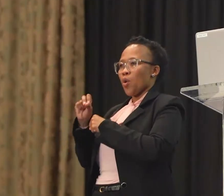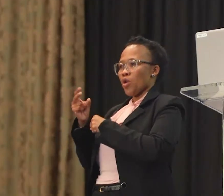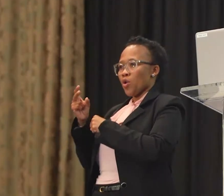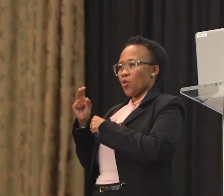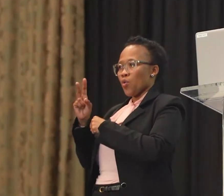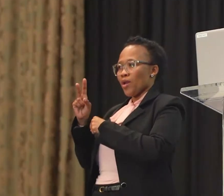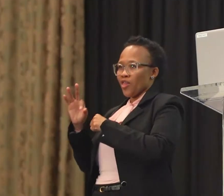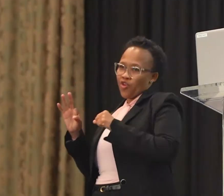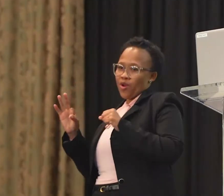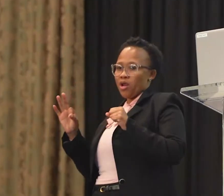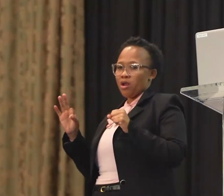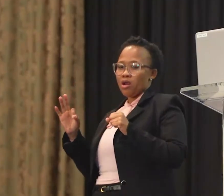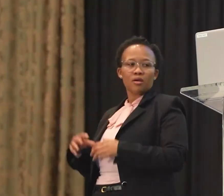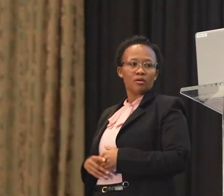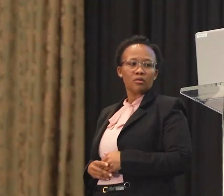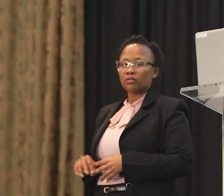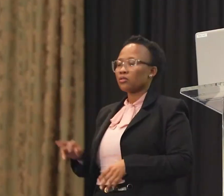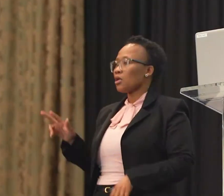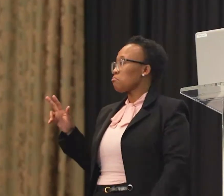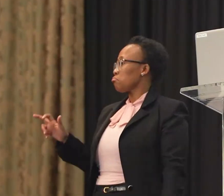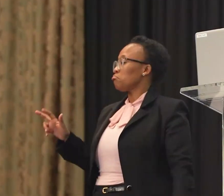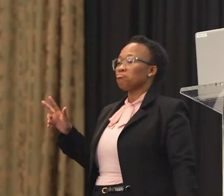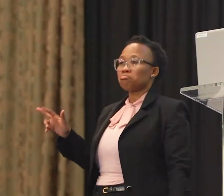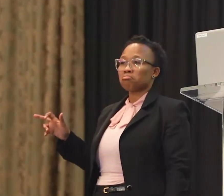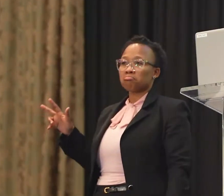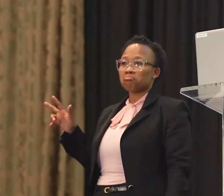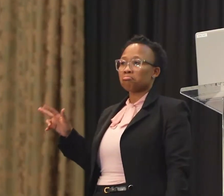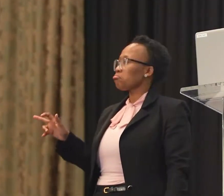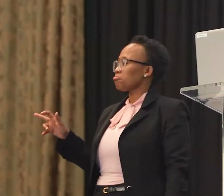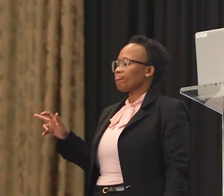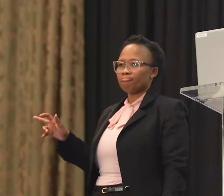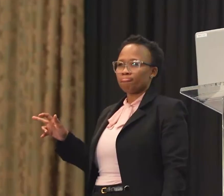Sorry, the clicker is not working yet.